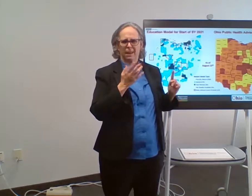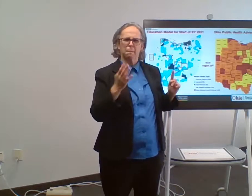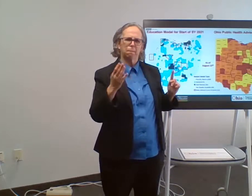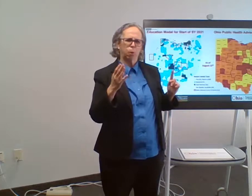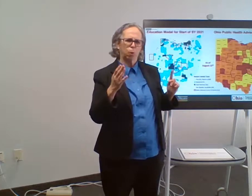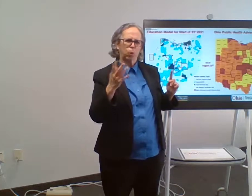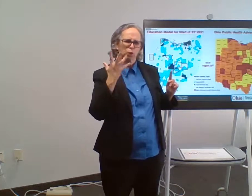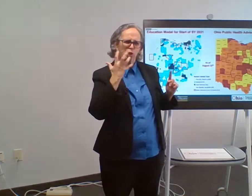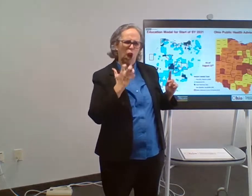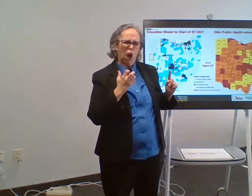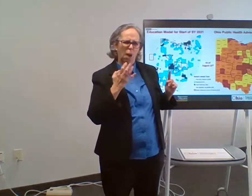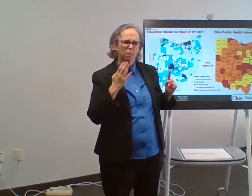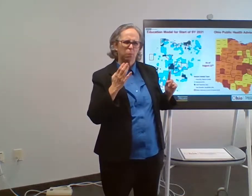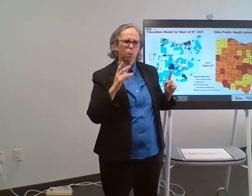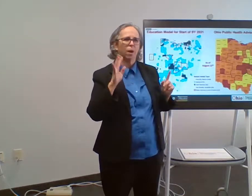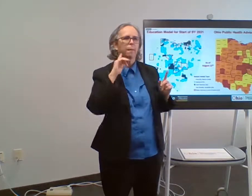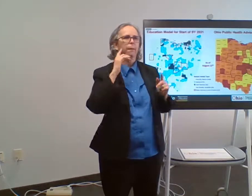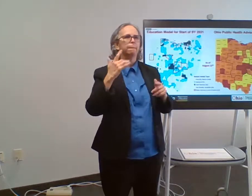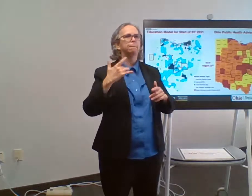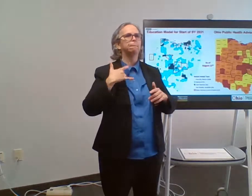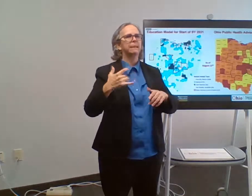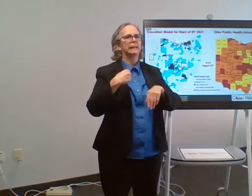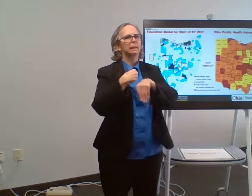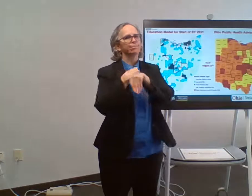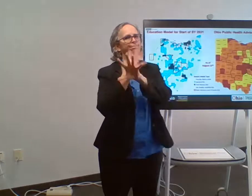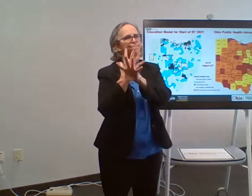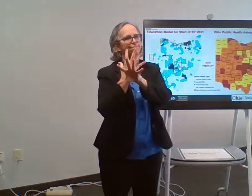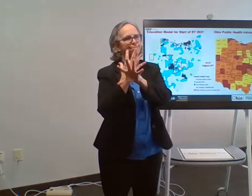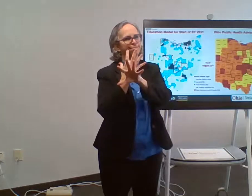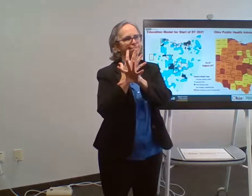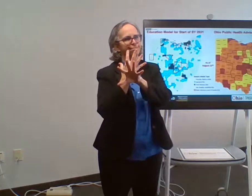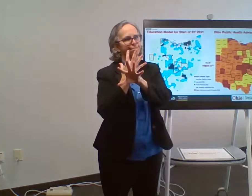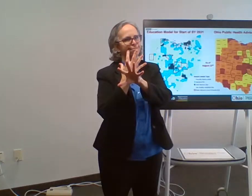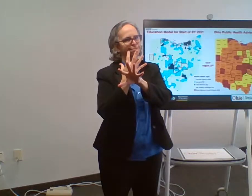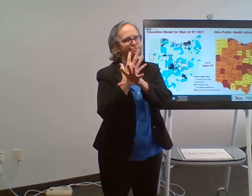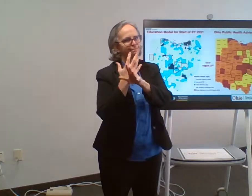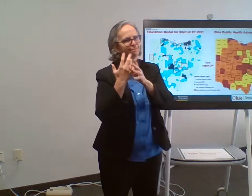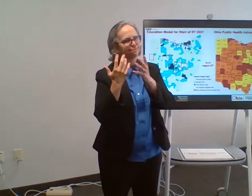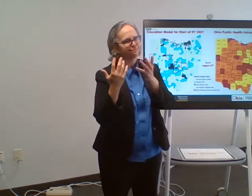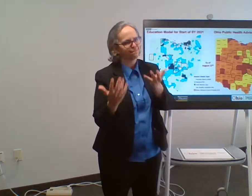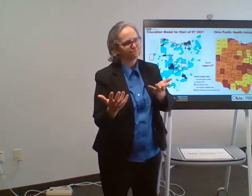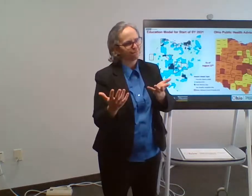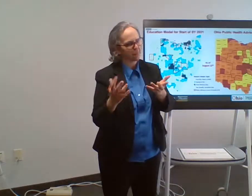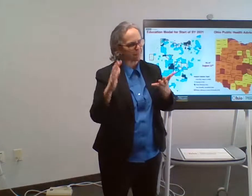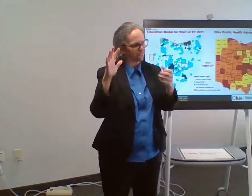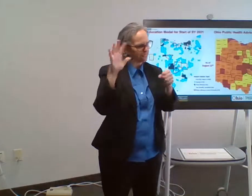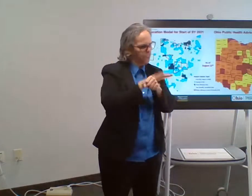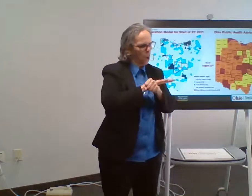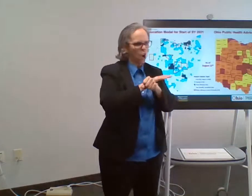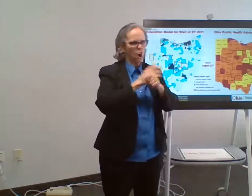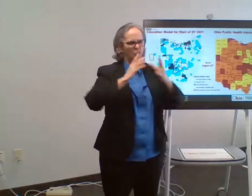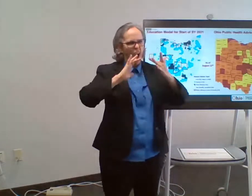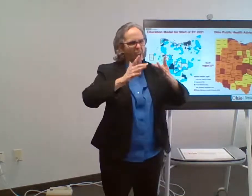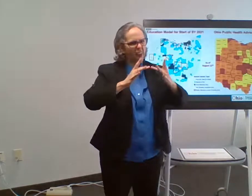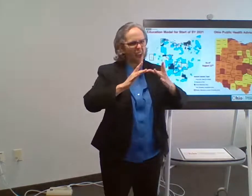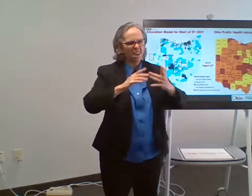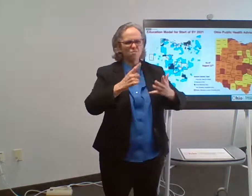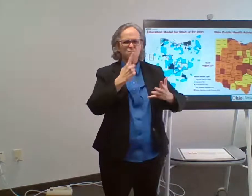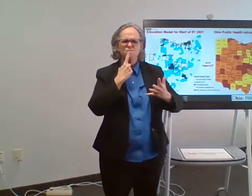fully remote. So these are the school districts that we know of right now that have decided to be fully